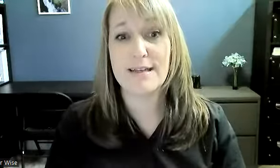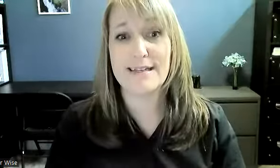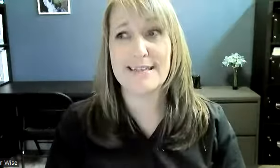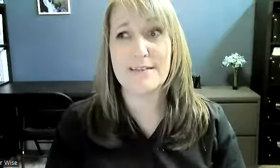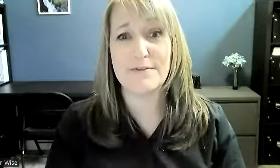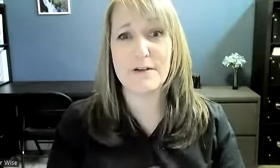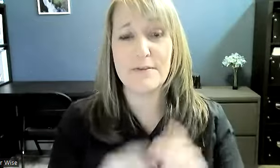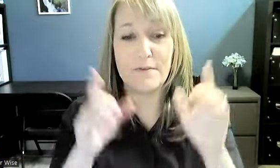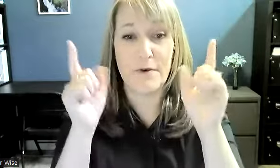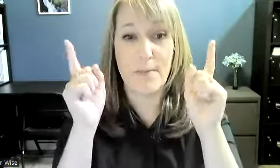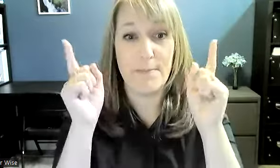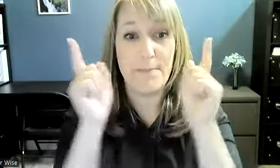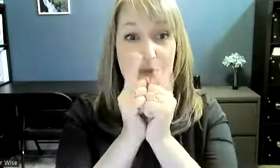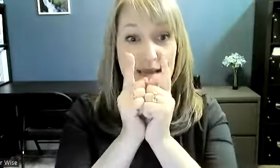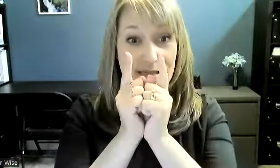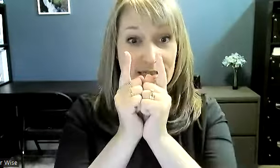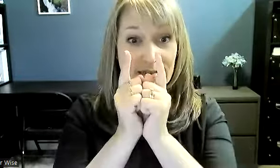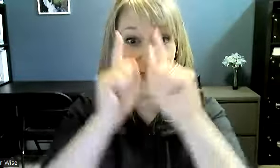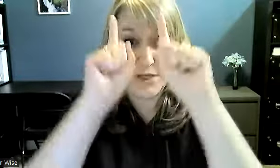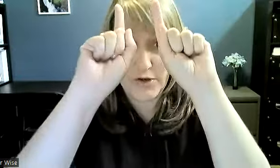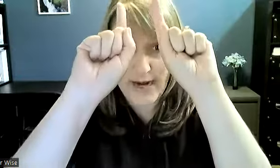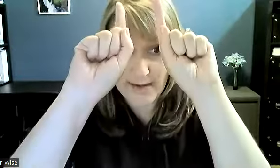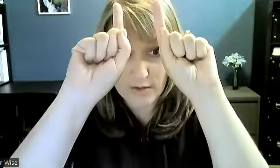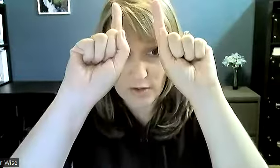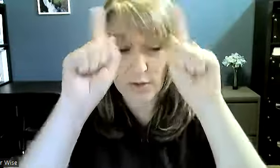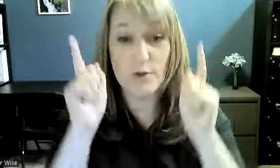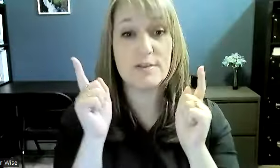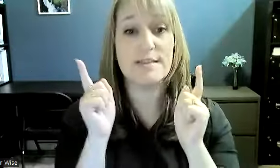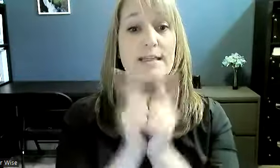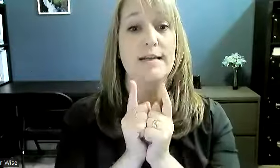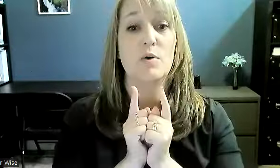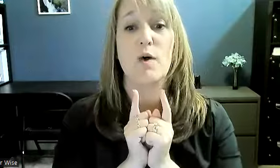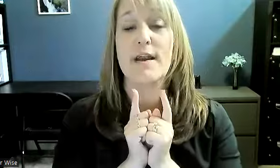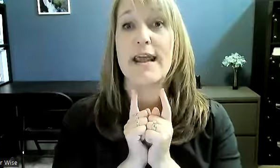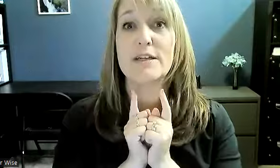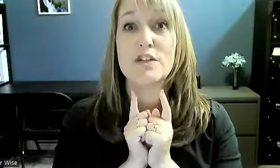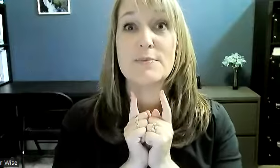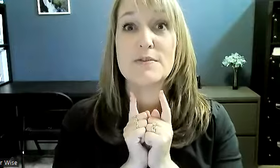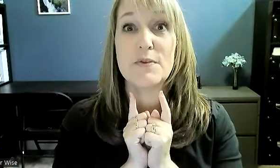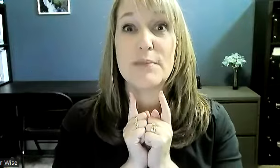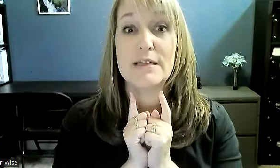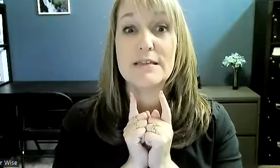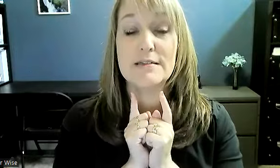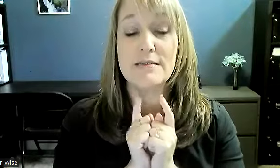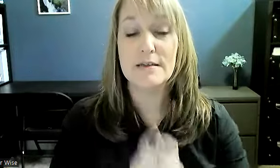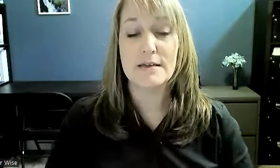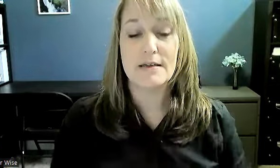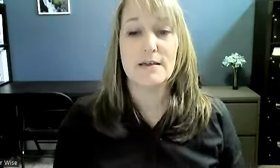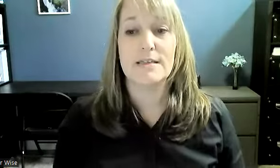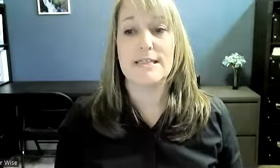it's different from meet. Your hands are closed in number 1 hand shapes for meet,